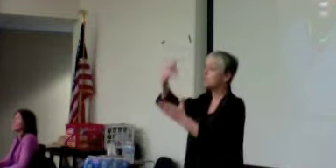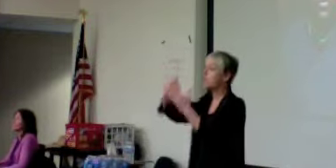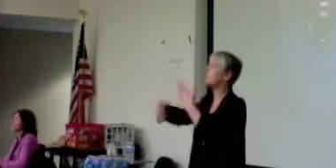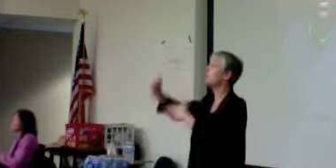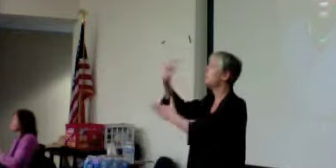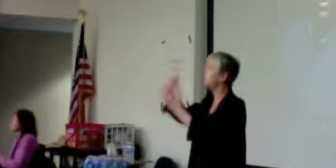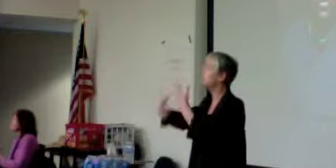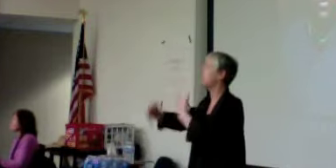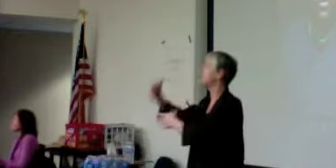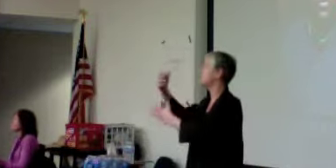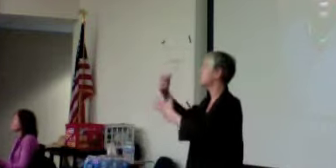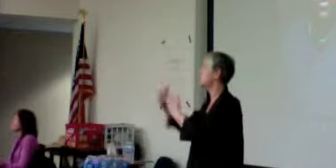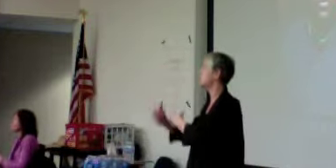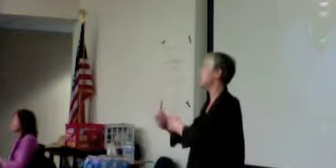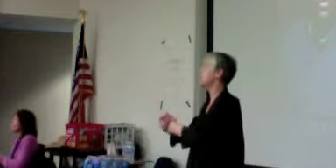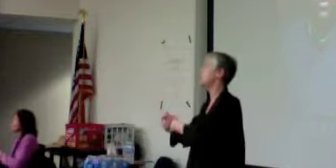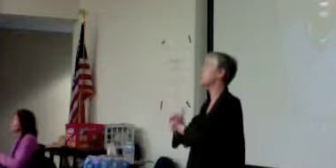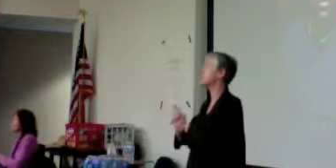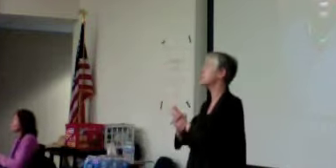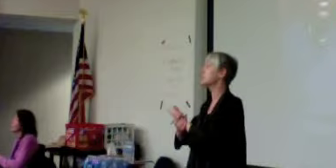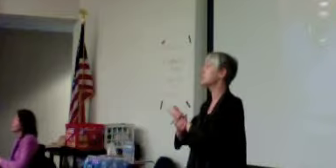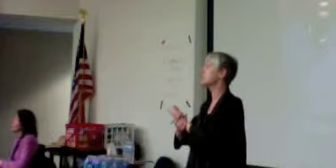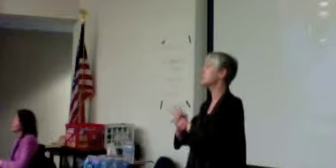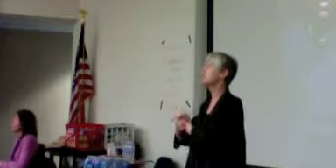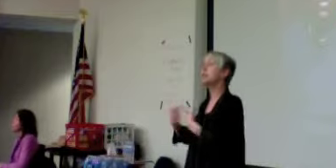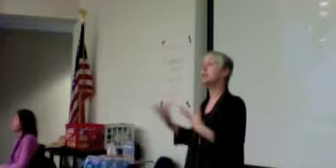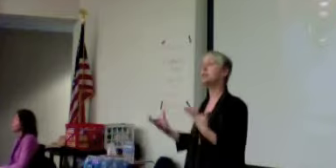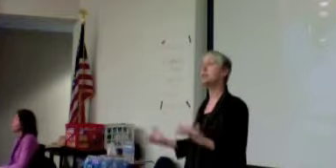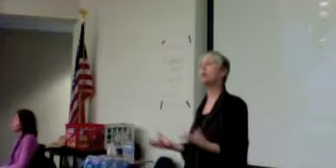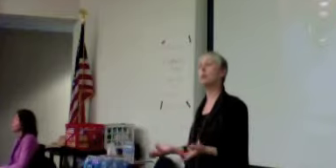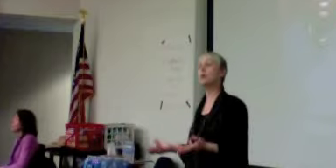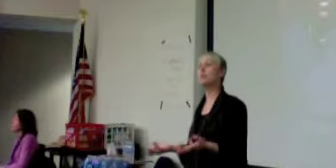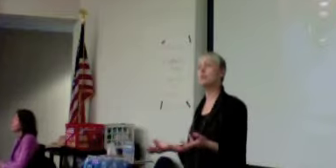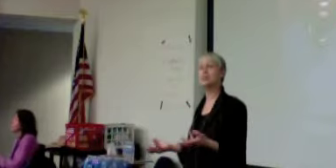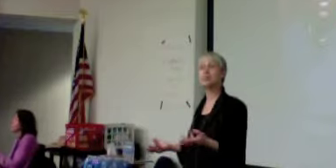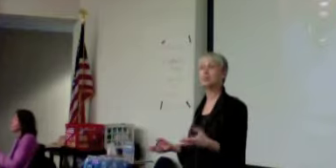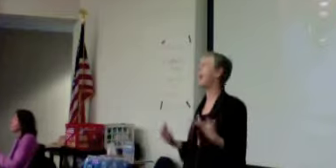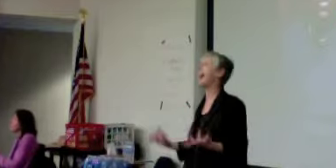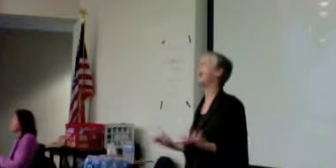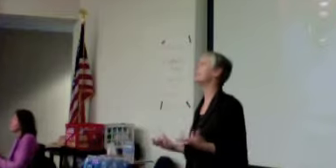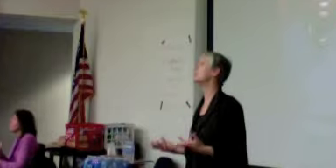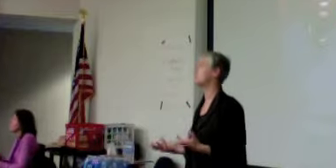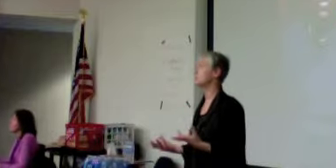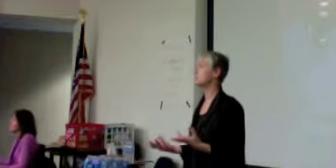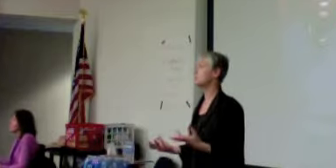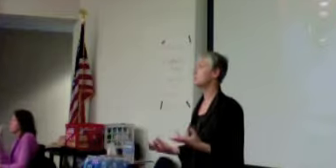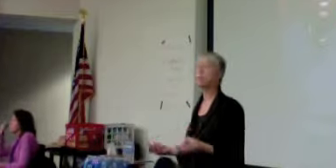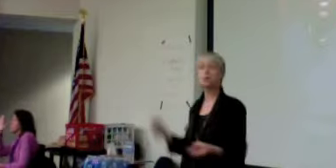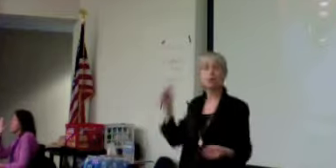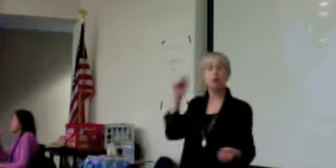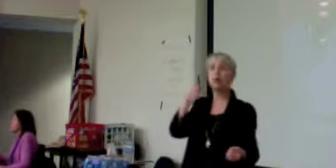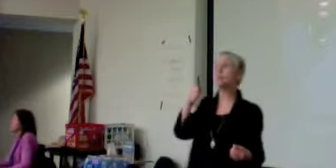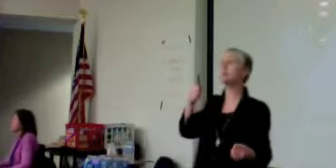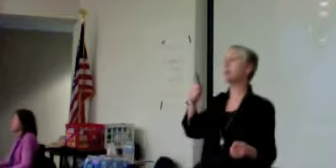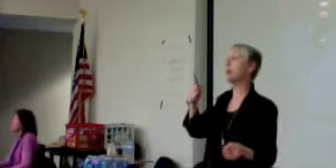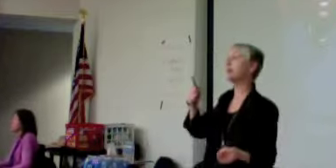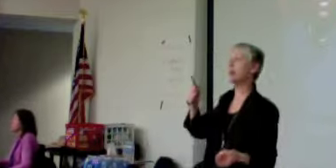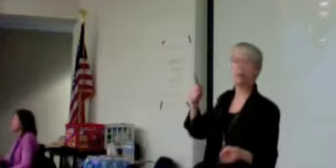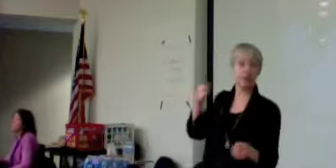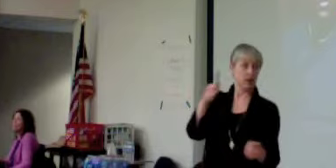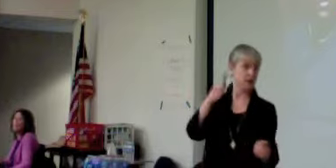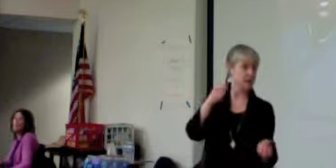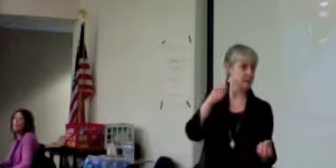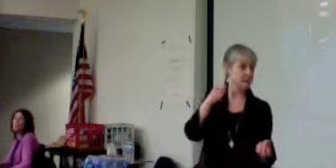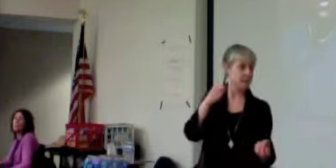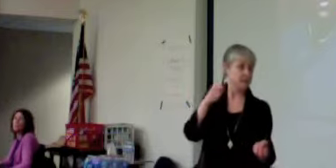of stuff that we do it enough, it just becomes commonplace. Is school one of those things? I don't know. You guys get a break, because I